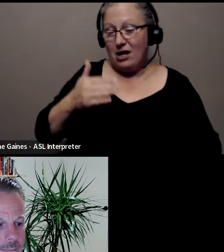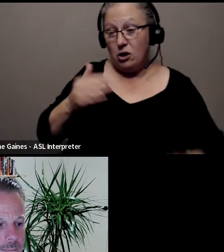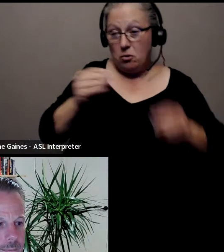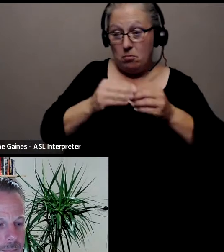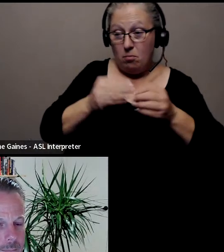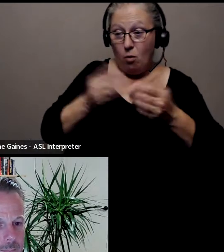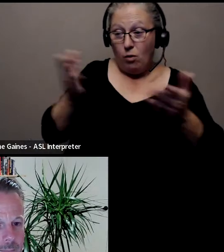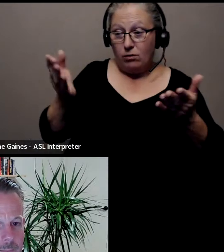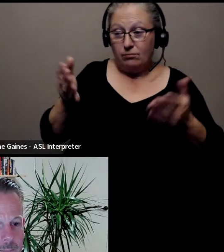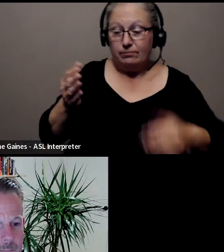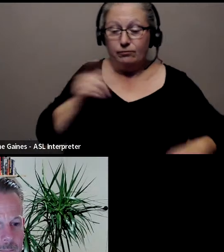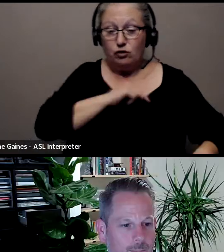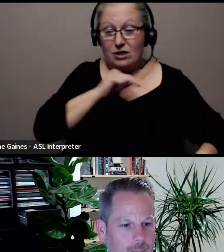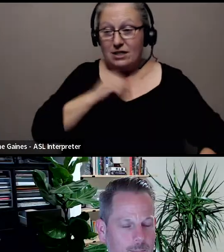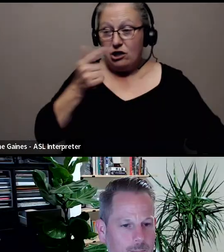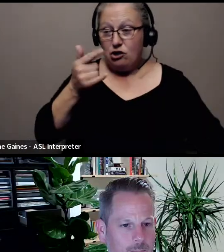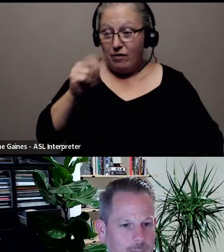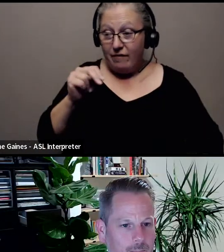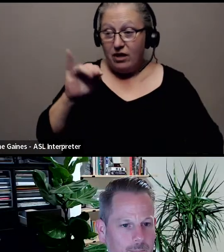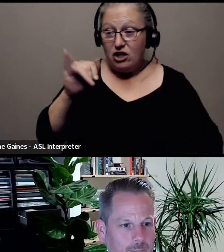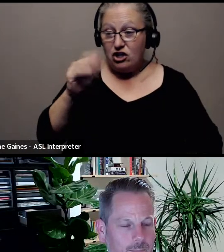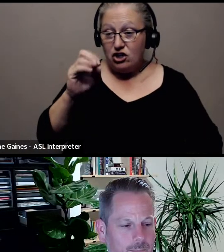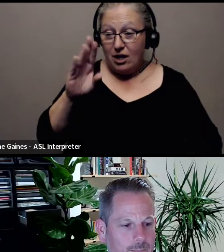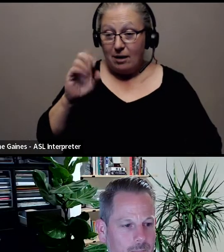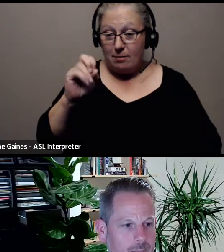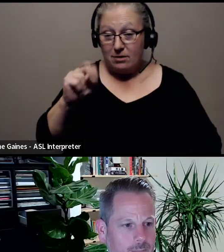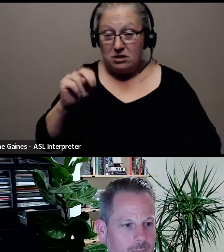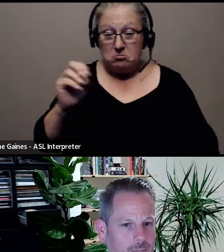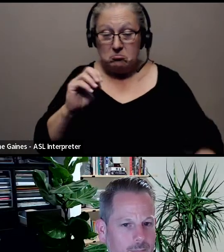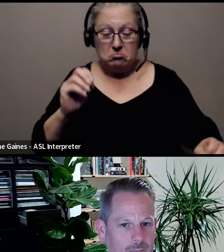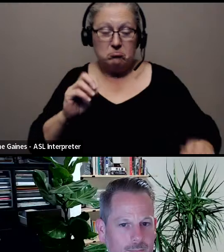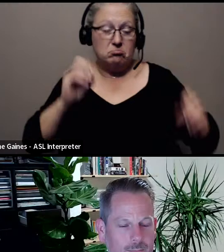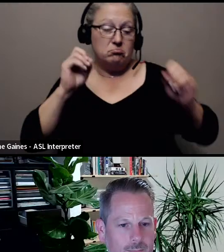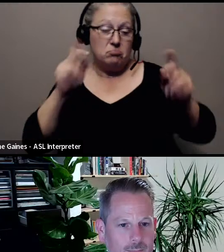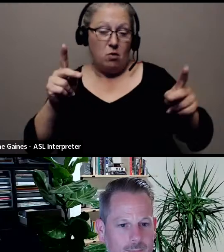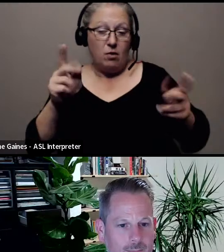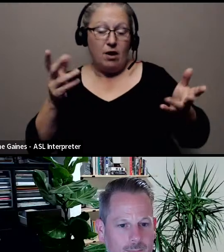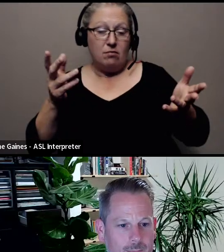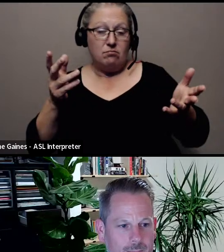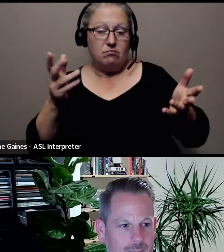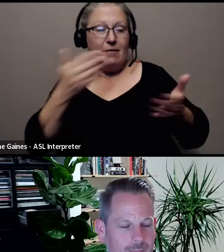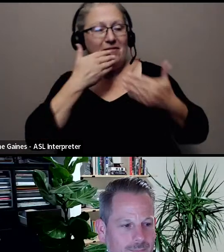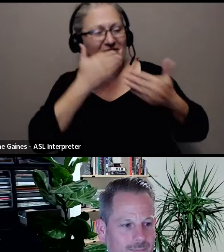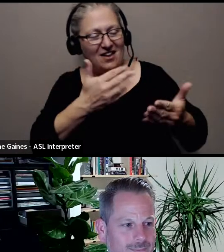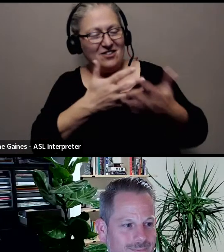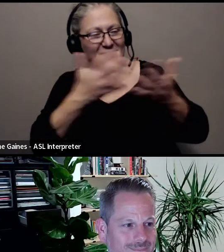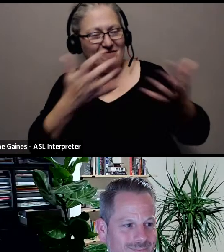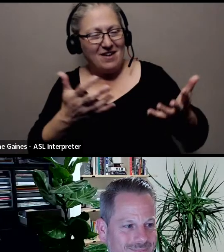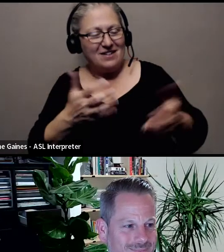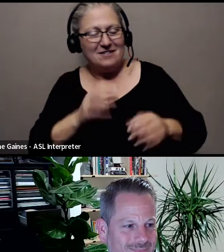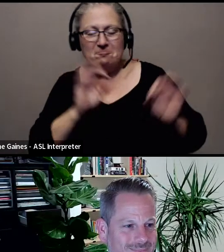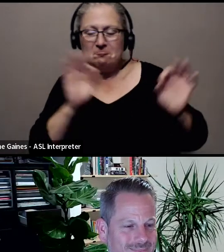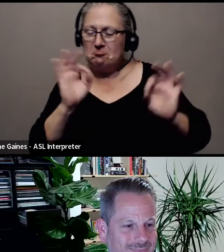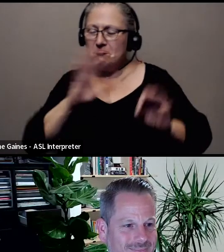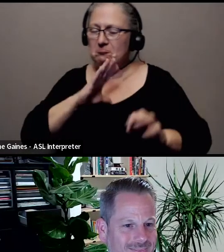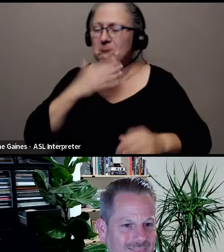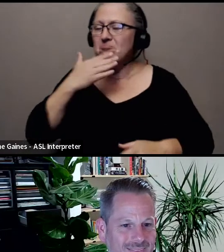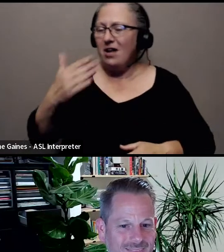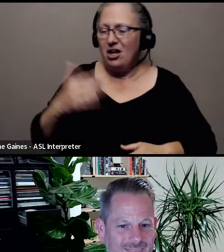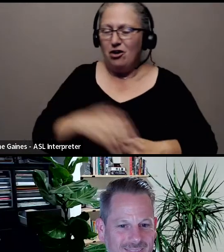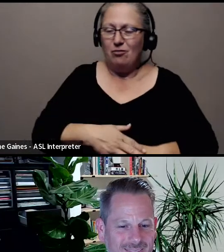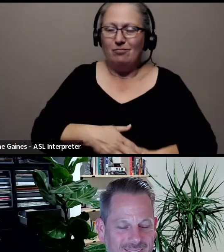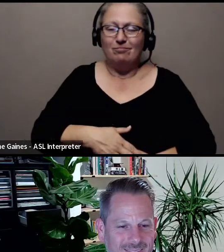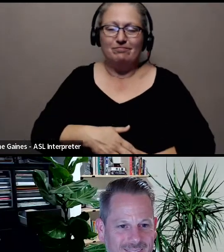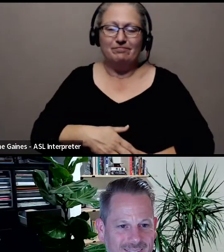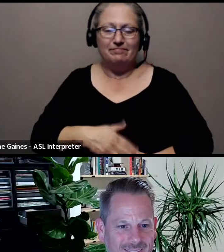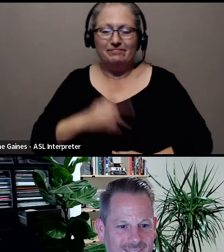Anybody else? Trustee Griffin, Trustee Jacobson, nobody? Okay, pues muchas gracias. Thank you. De nada. Gracias. Thank you. Good